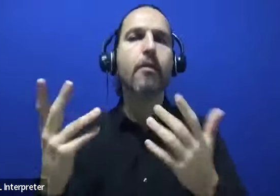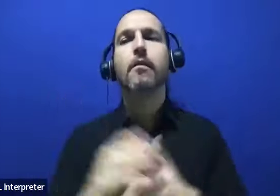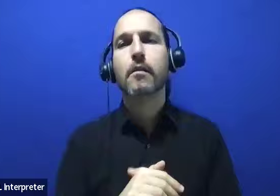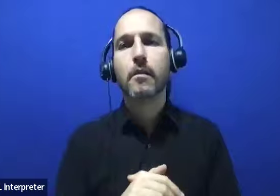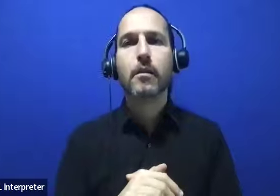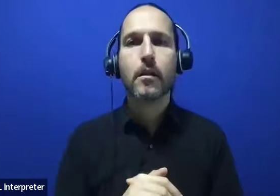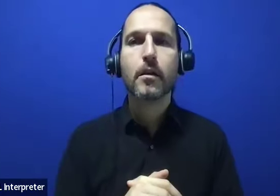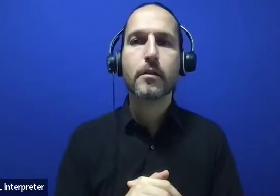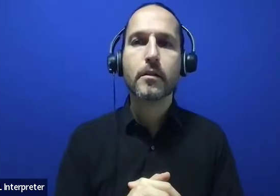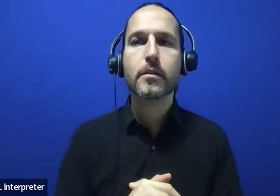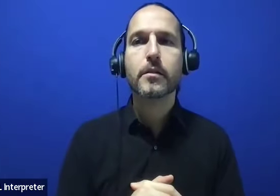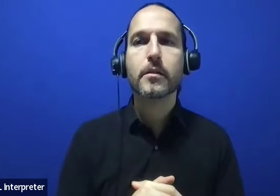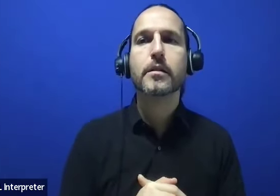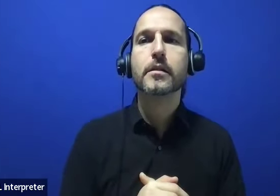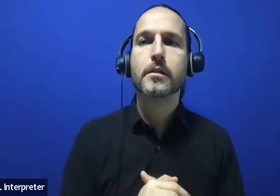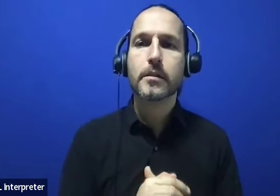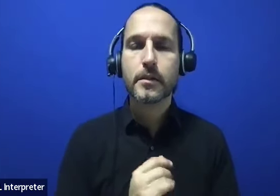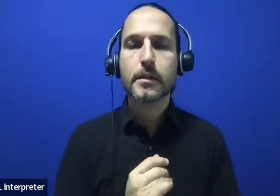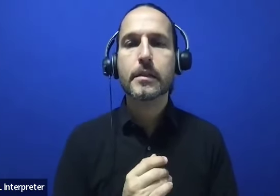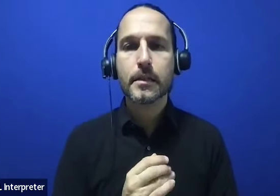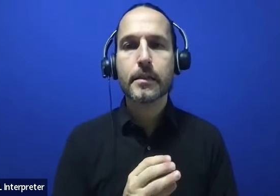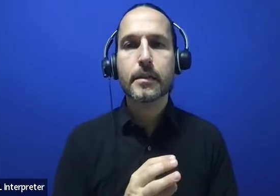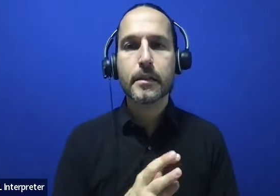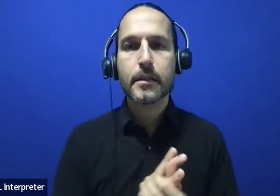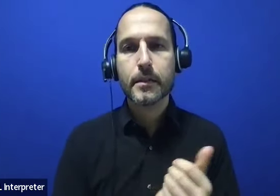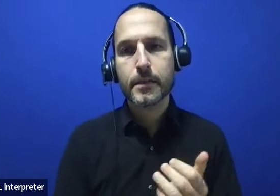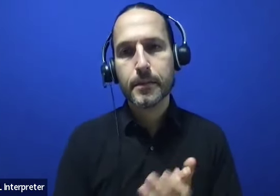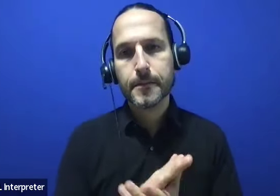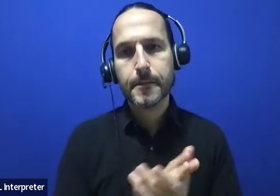are below the range for intellectually disabled.